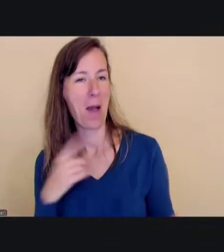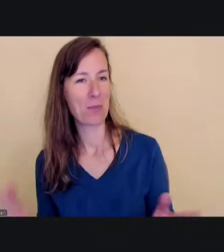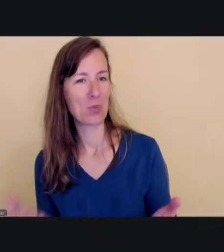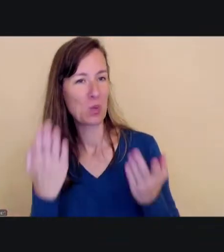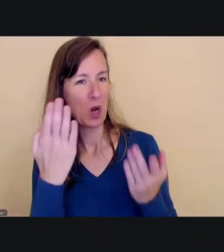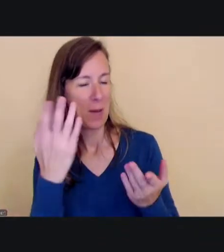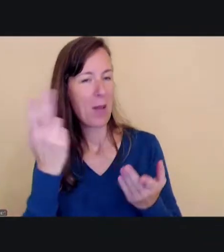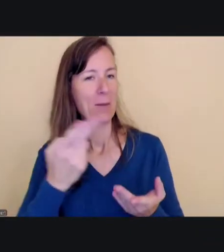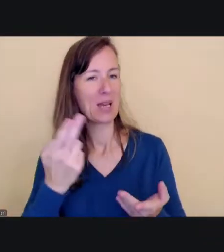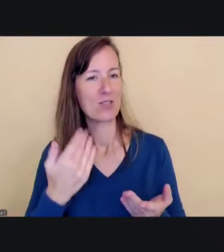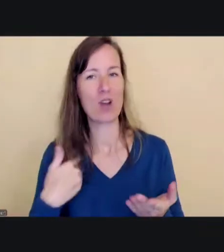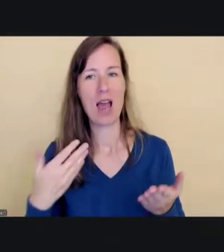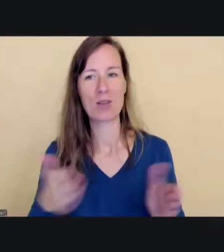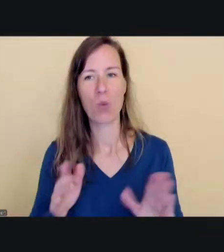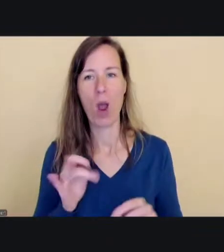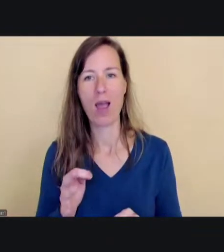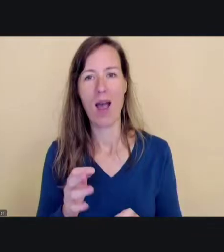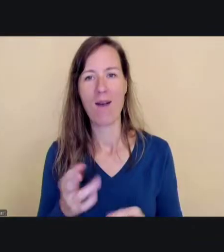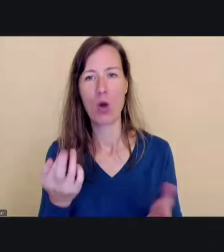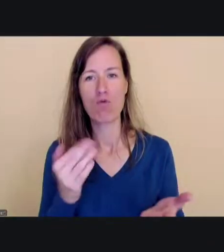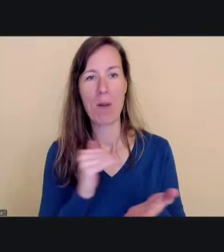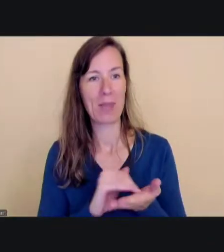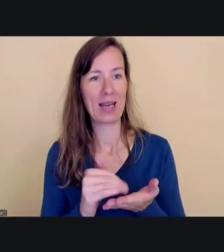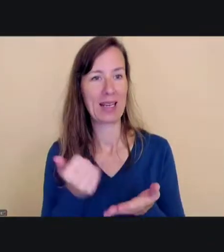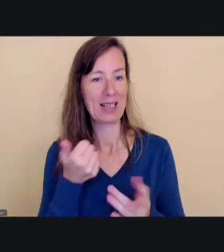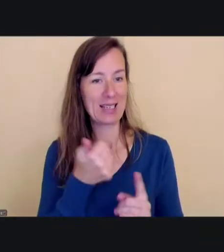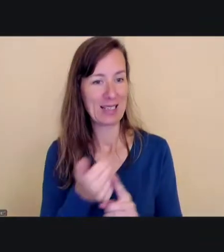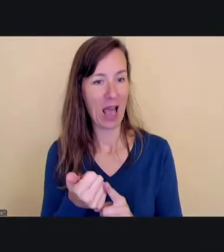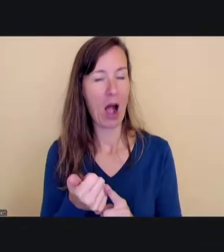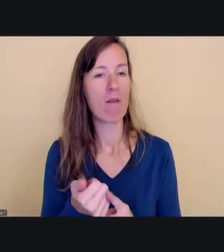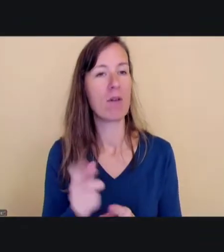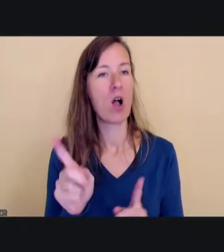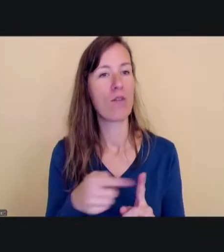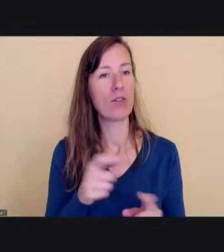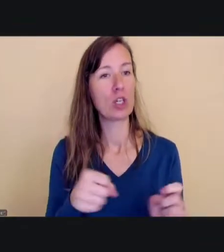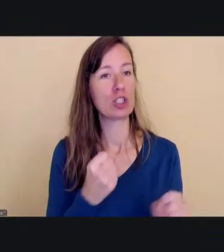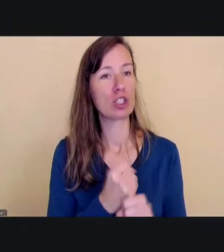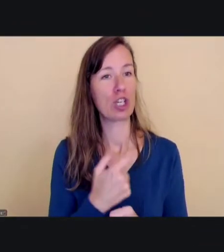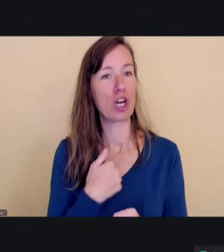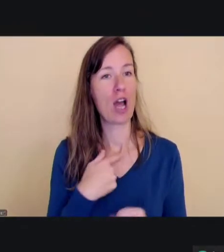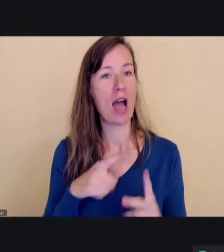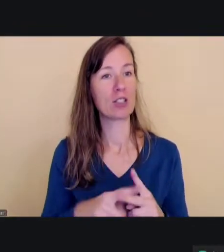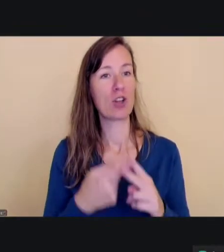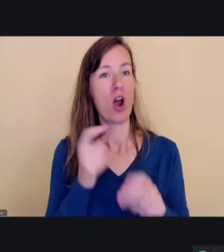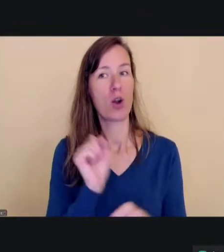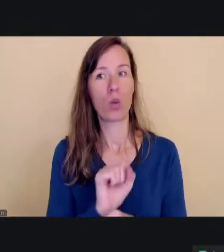year that I gained employment in the town of Cheverly, this